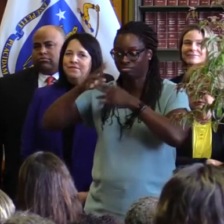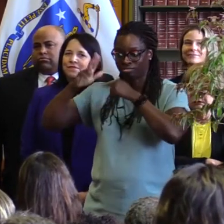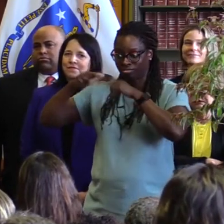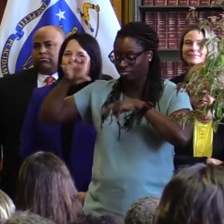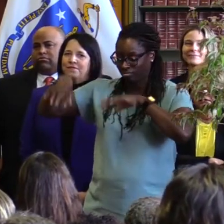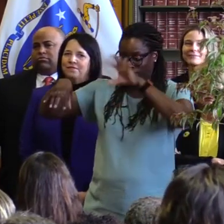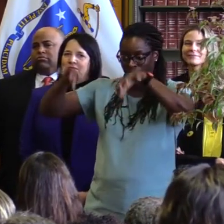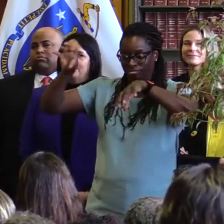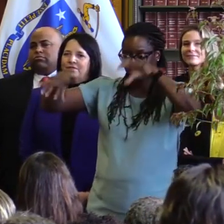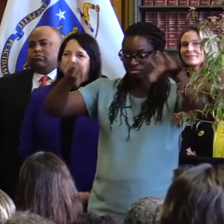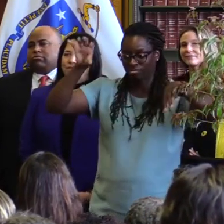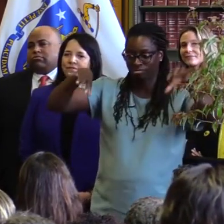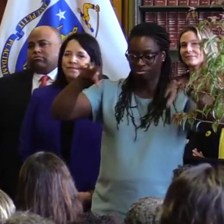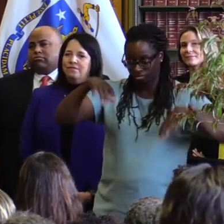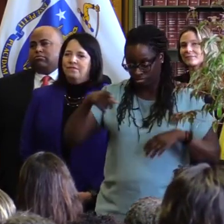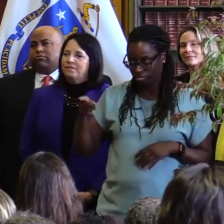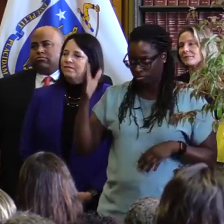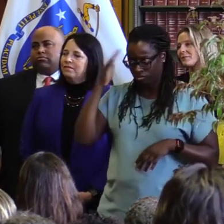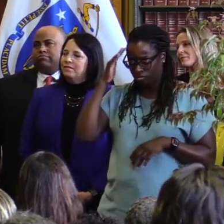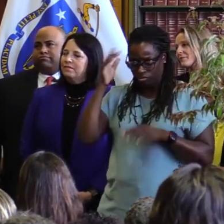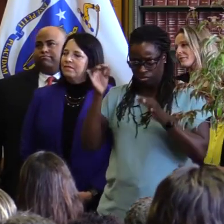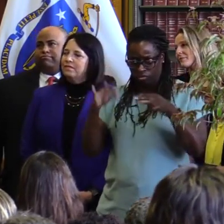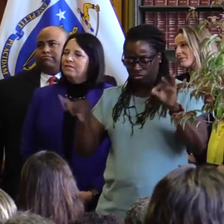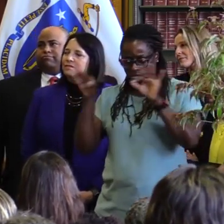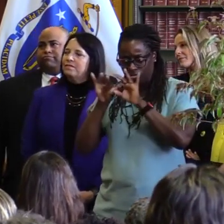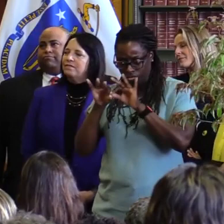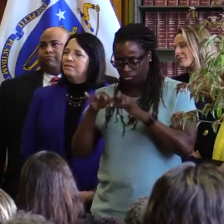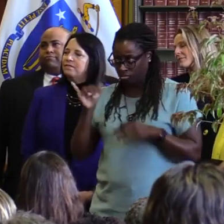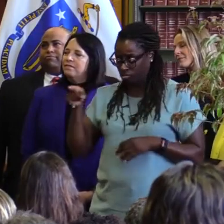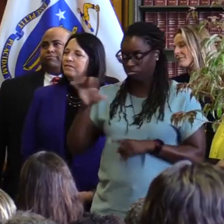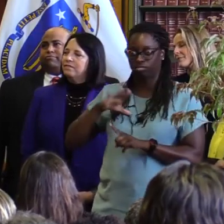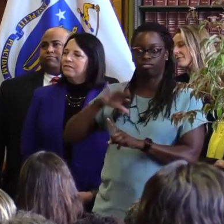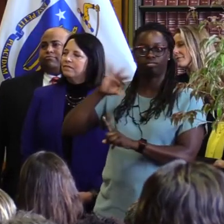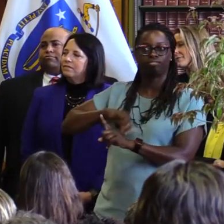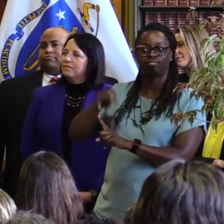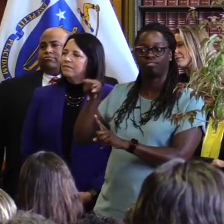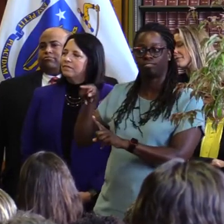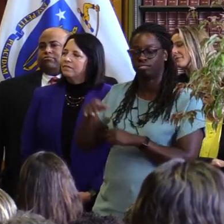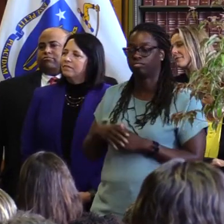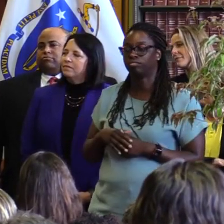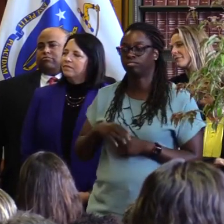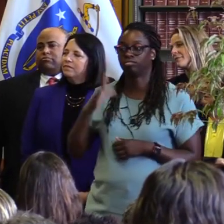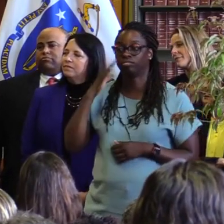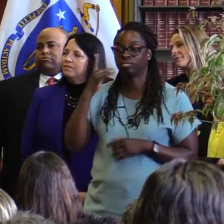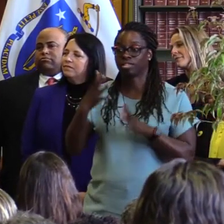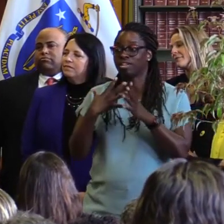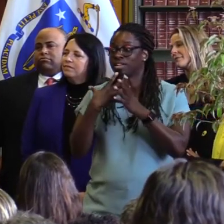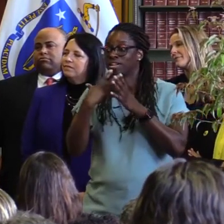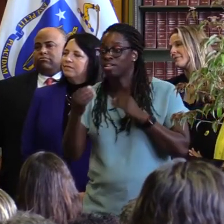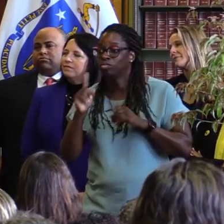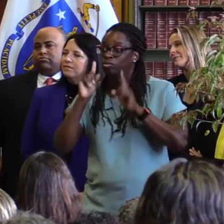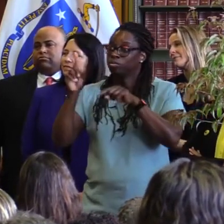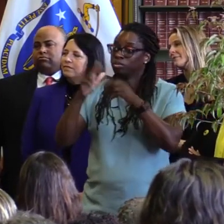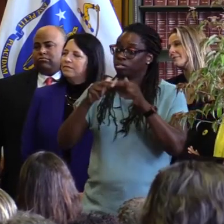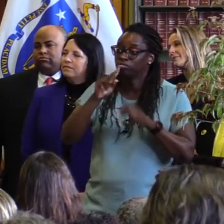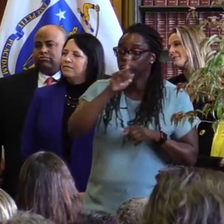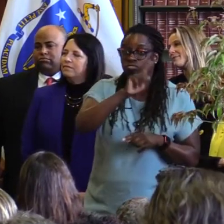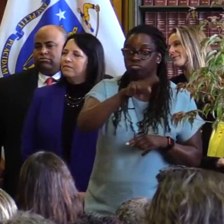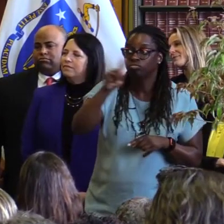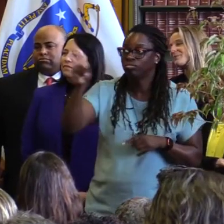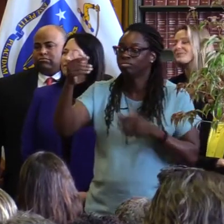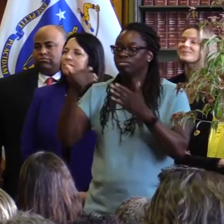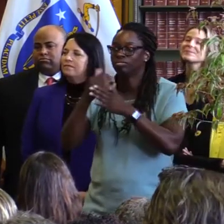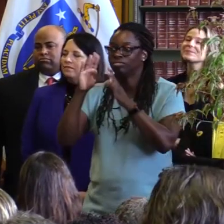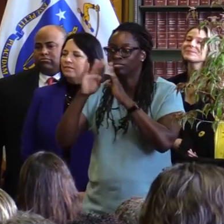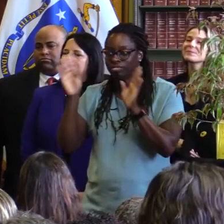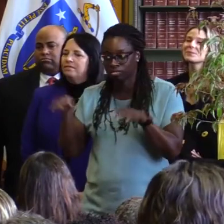through a vehicle like this, the math can actually work, where you can go out and build new housing, and in particular, affordable housing, which we